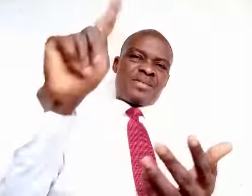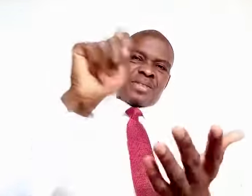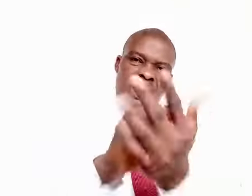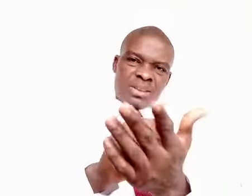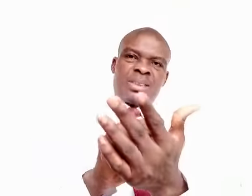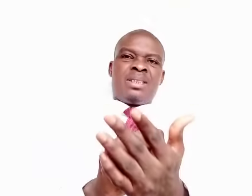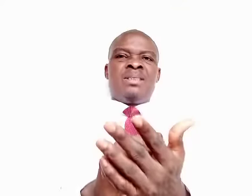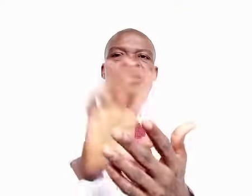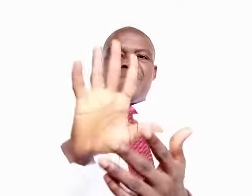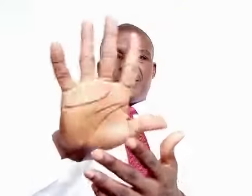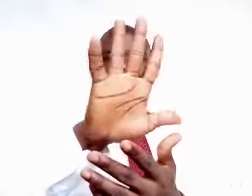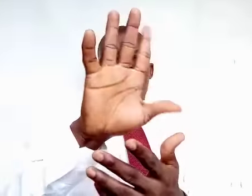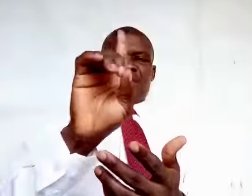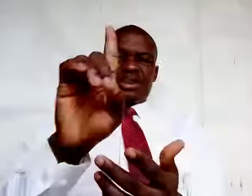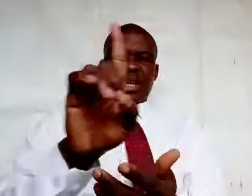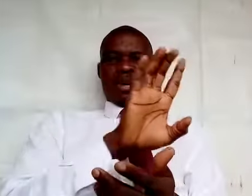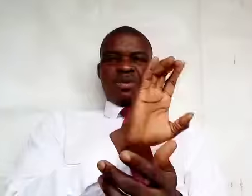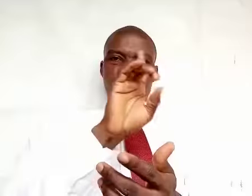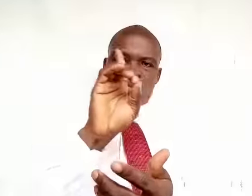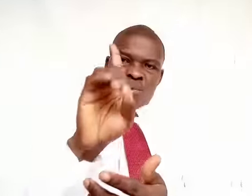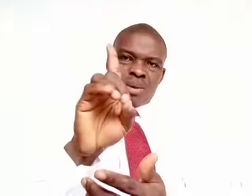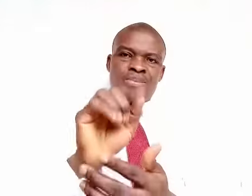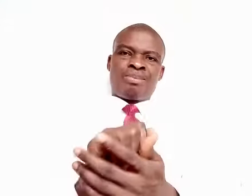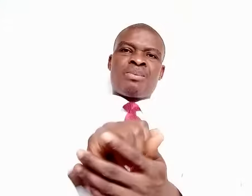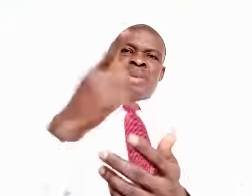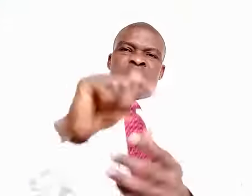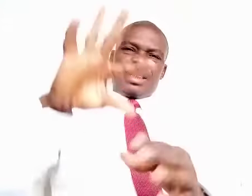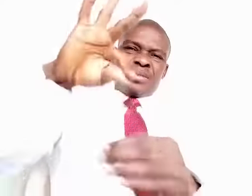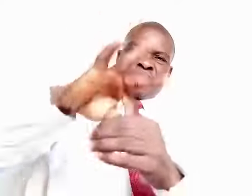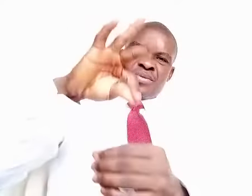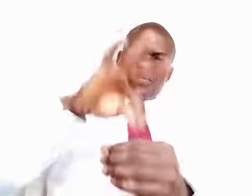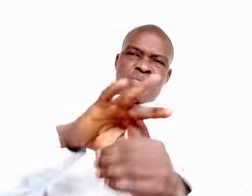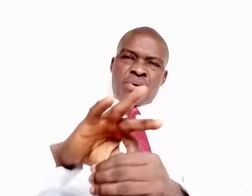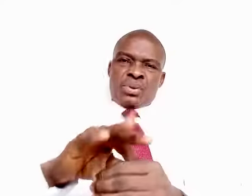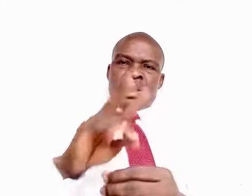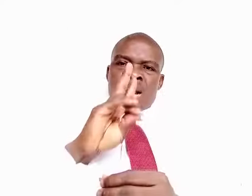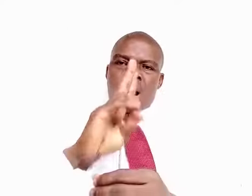23,875,501. The votes of the two candidates were given as